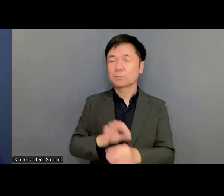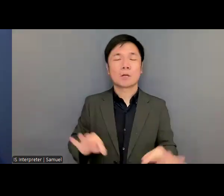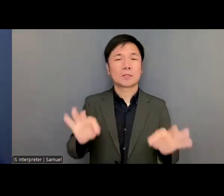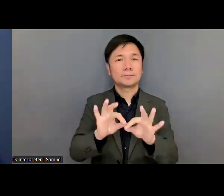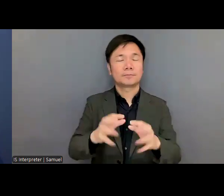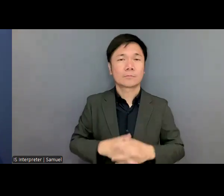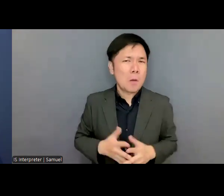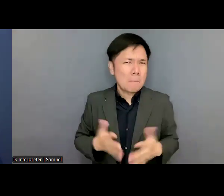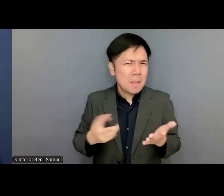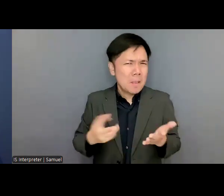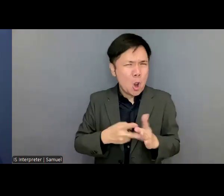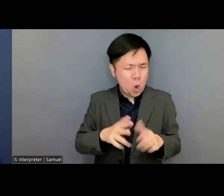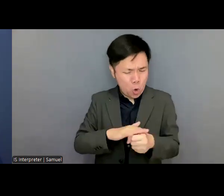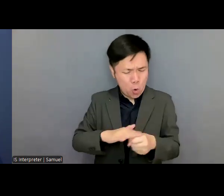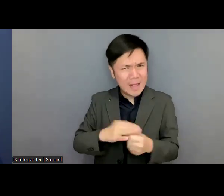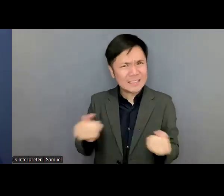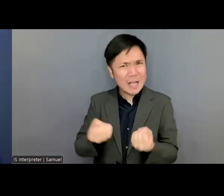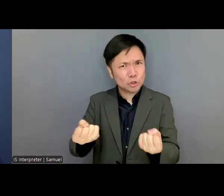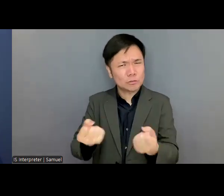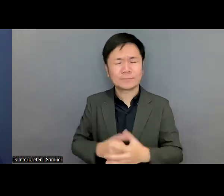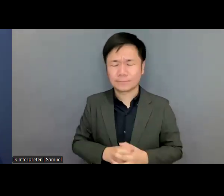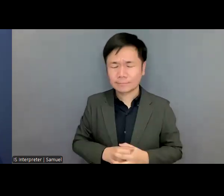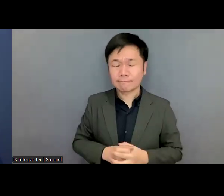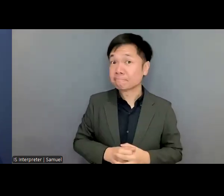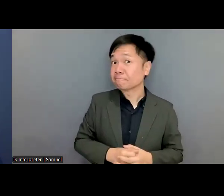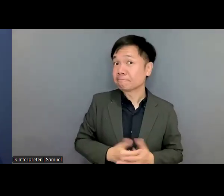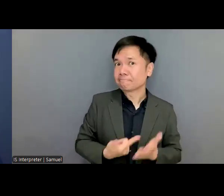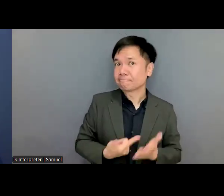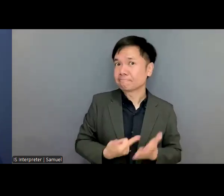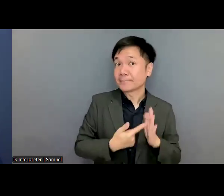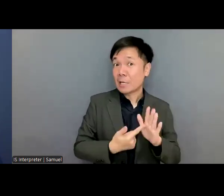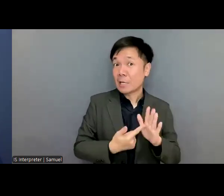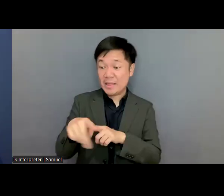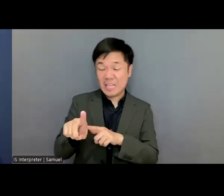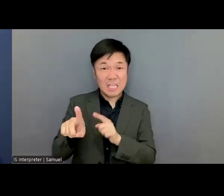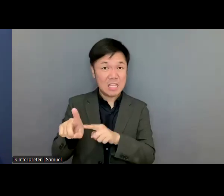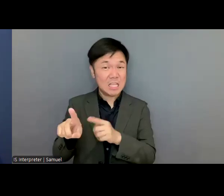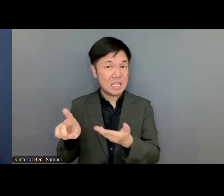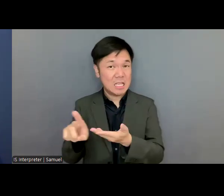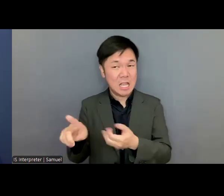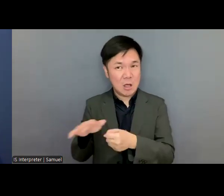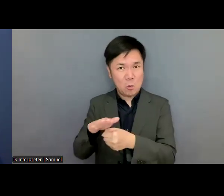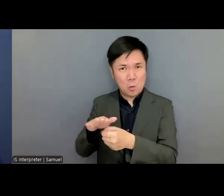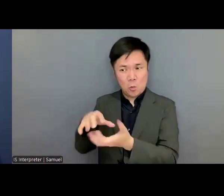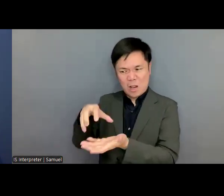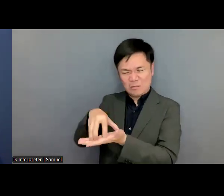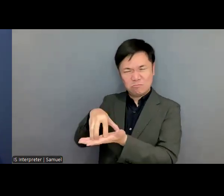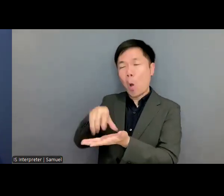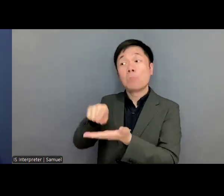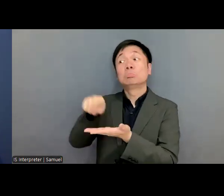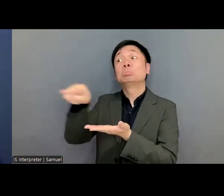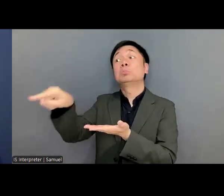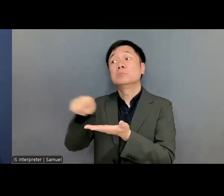Meaning, we do understand that an OPD from a rural context or from a